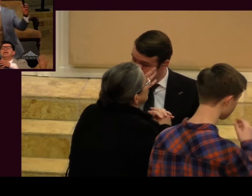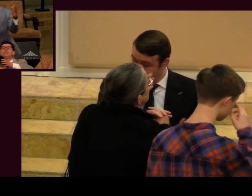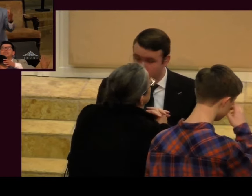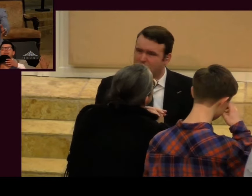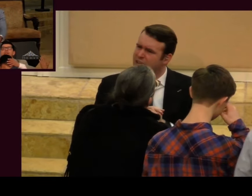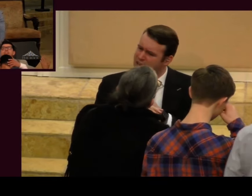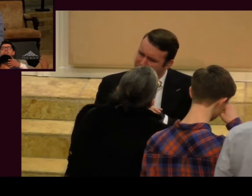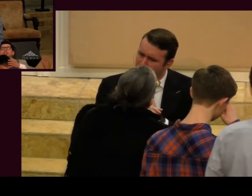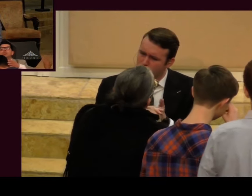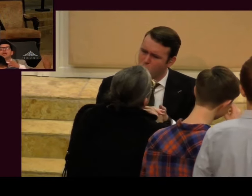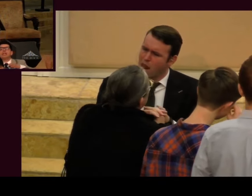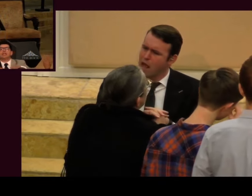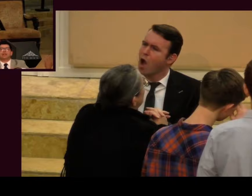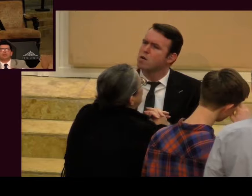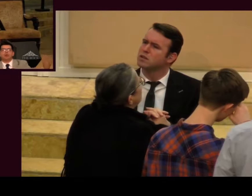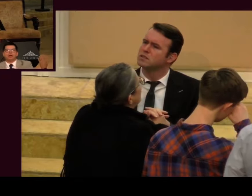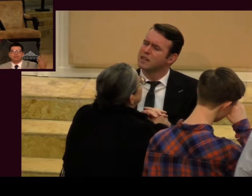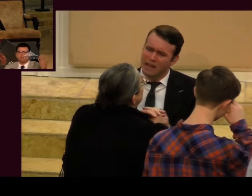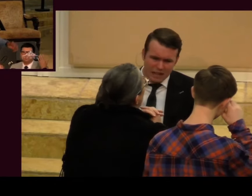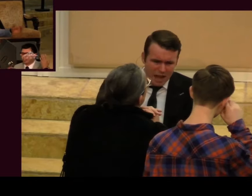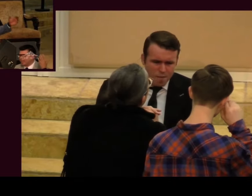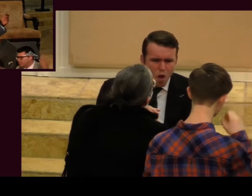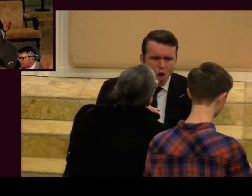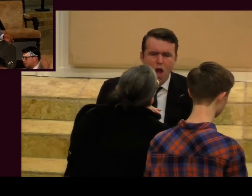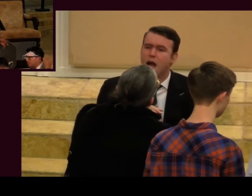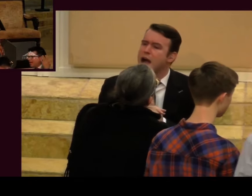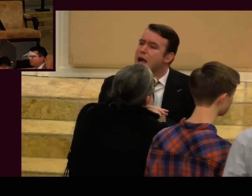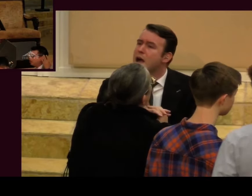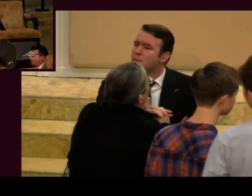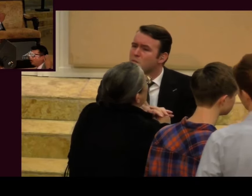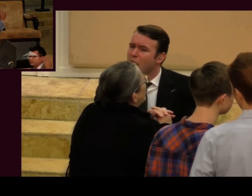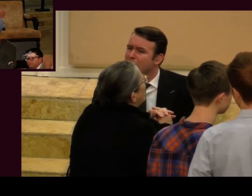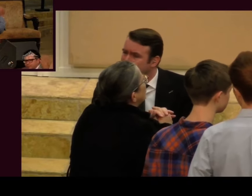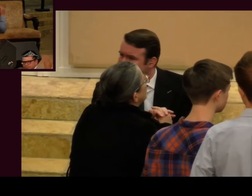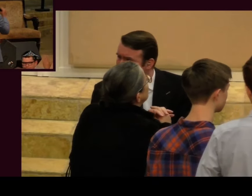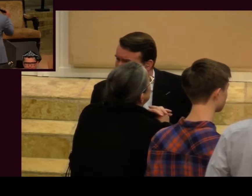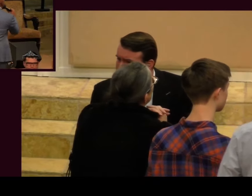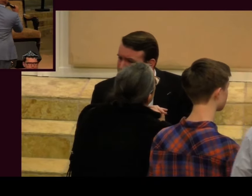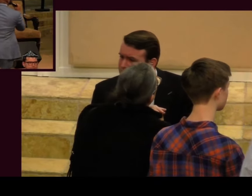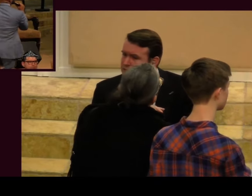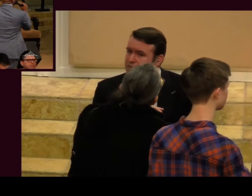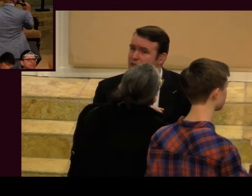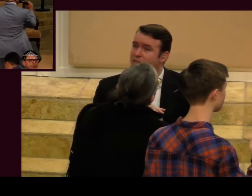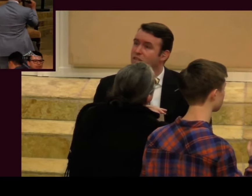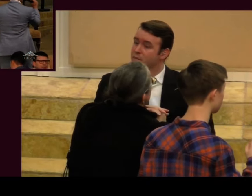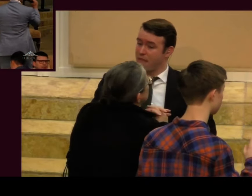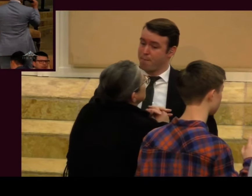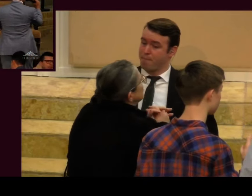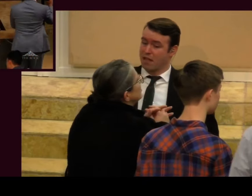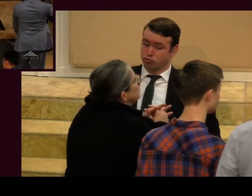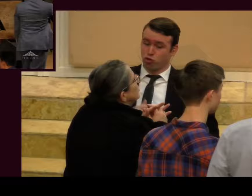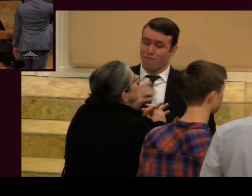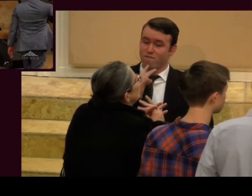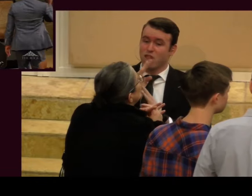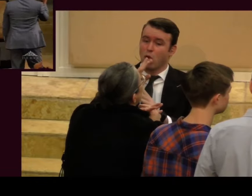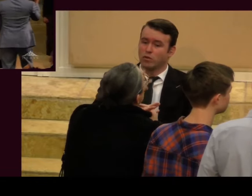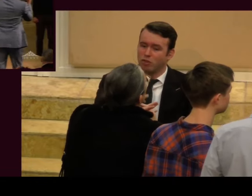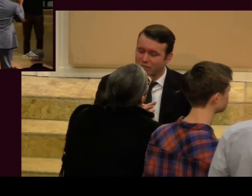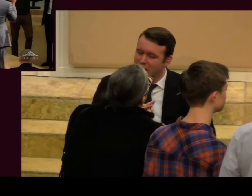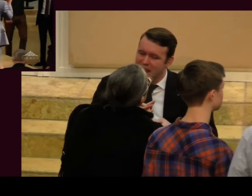Come on, get in the Holy Ghost. Come on, pray in tongues. Out of thy belly shall flow